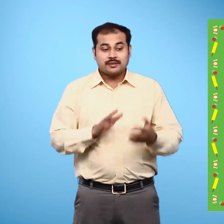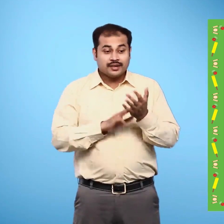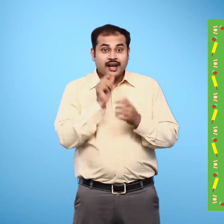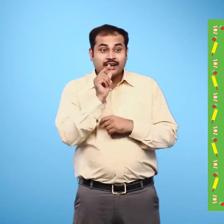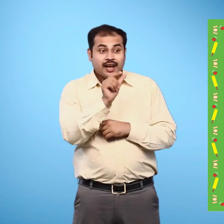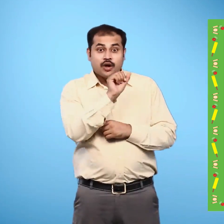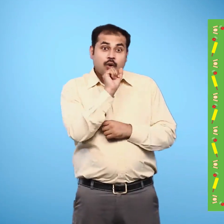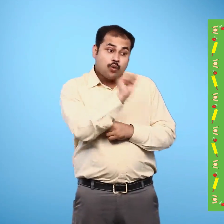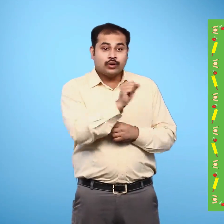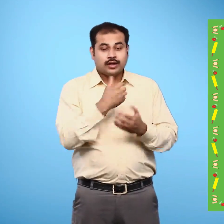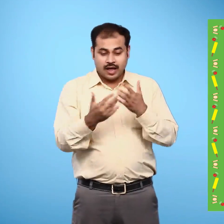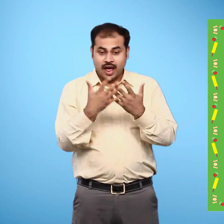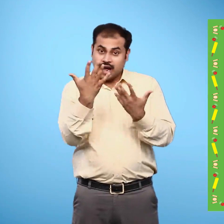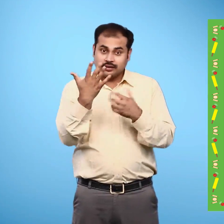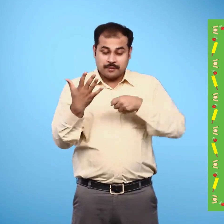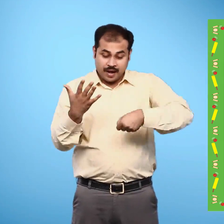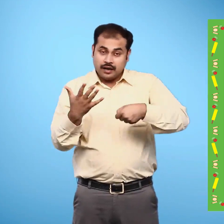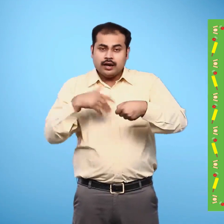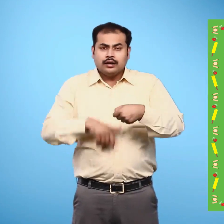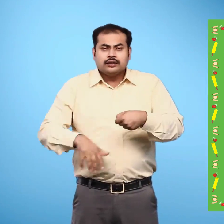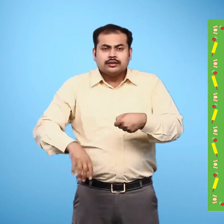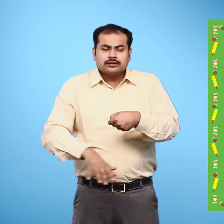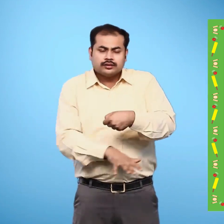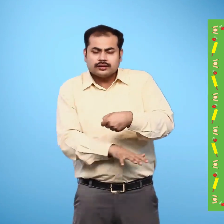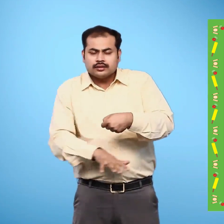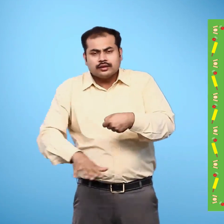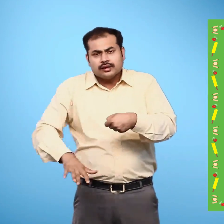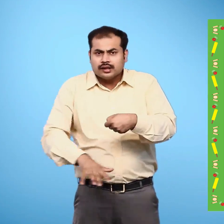Uncle Miku puts his hand in the bag.